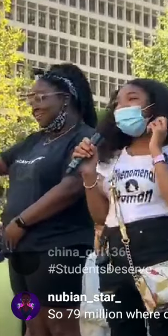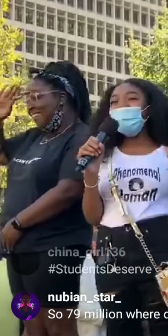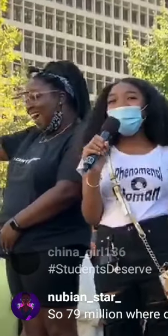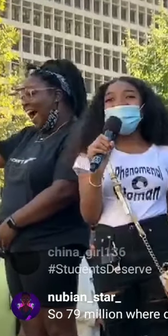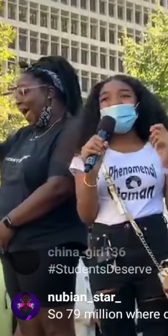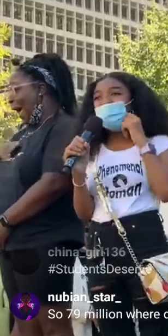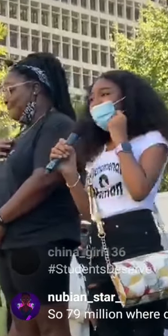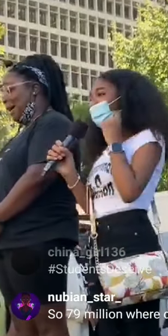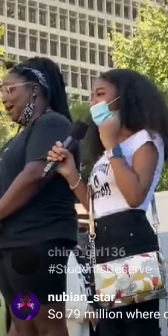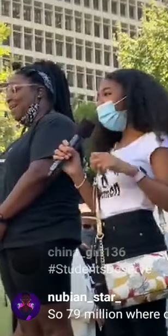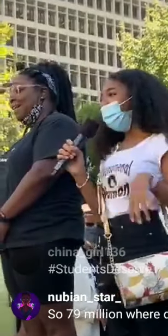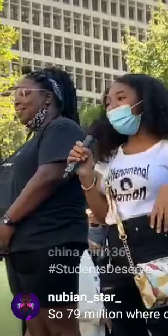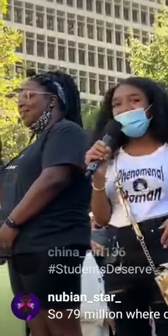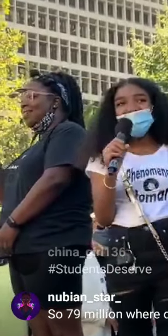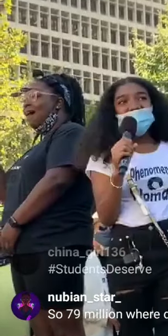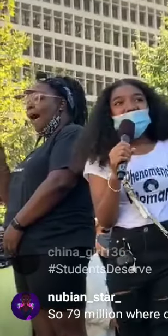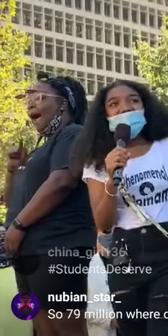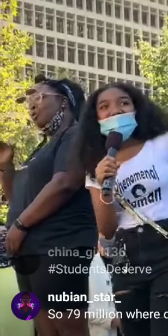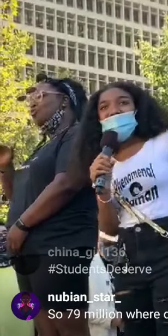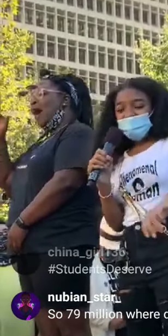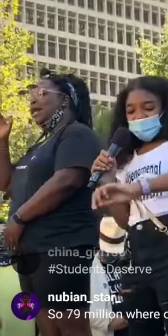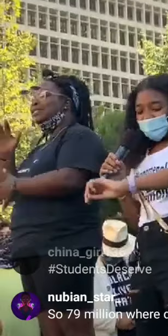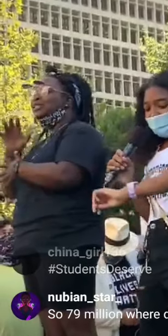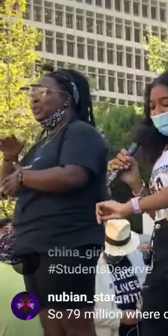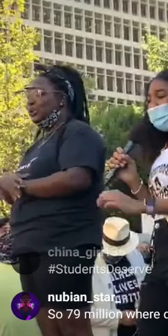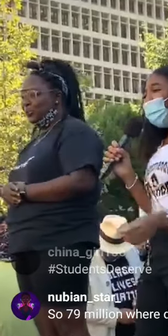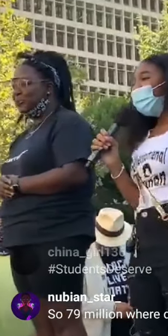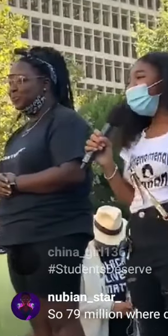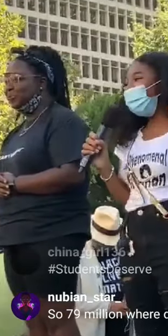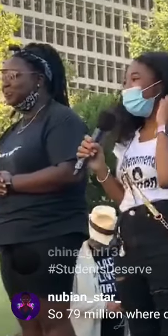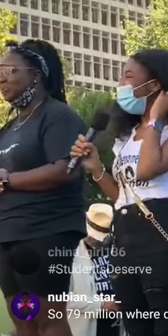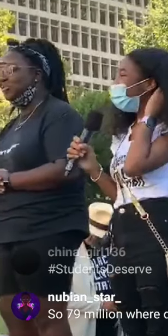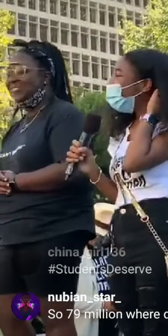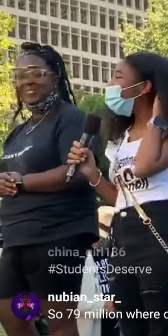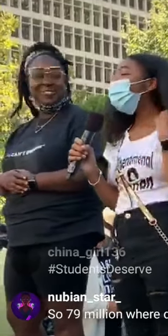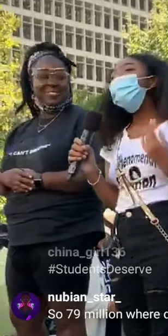Hi, I'm Kalila. I'm a rising senior. Hello.